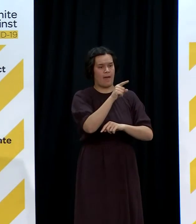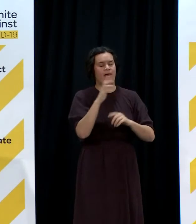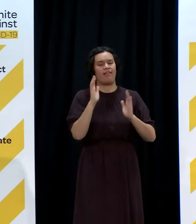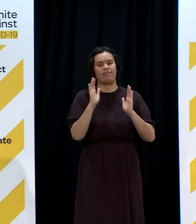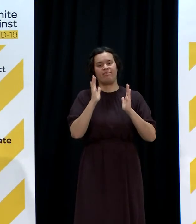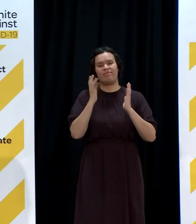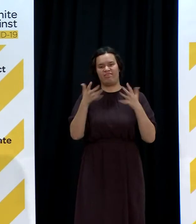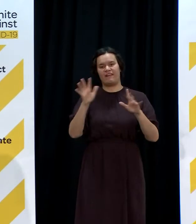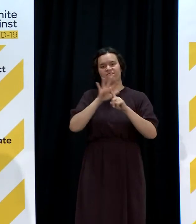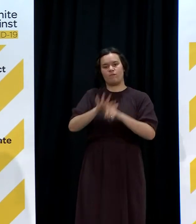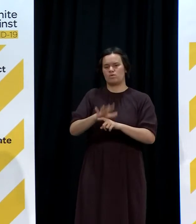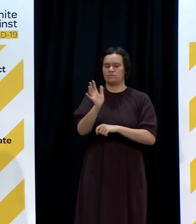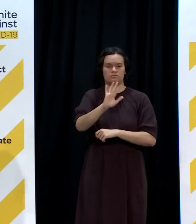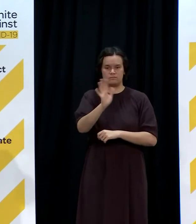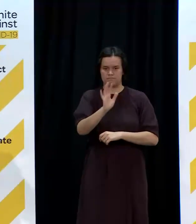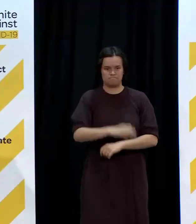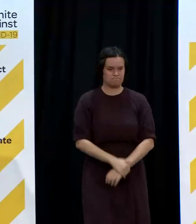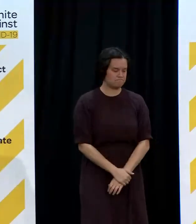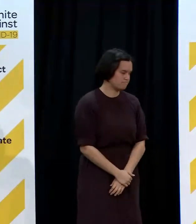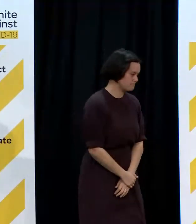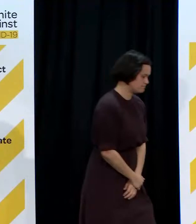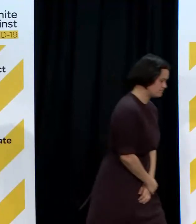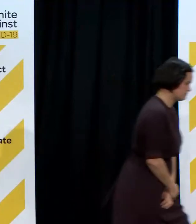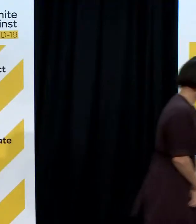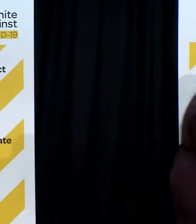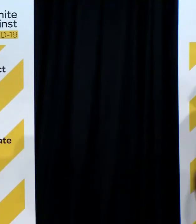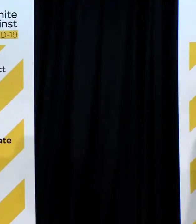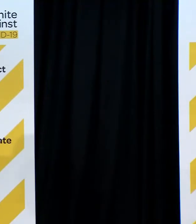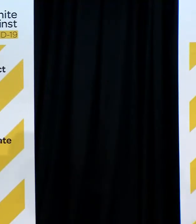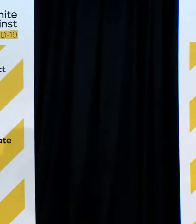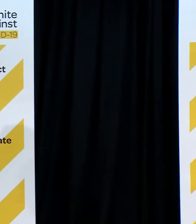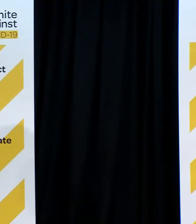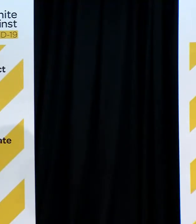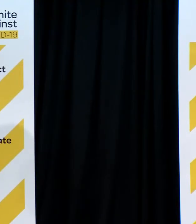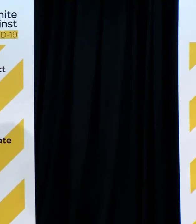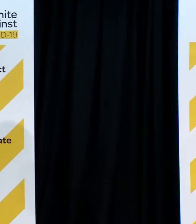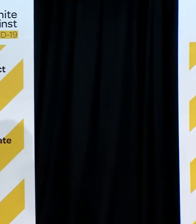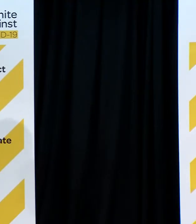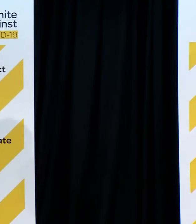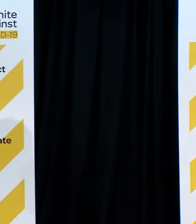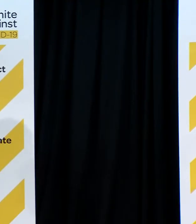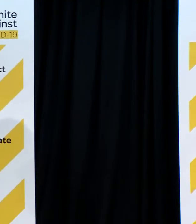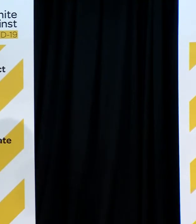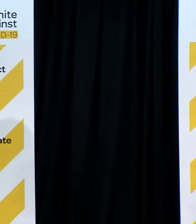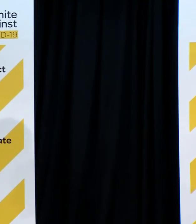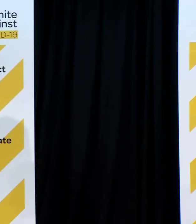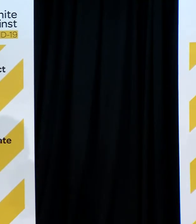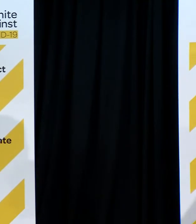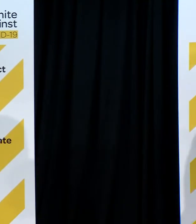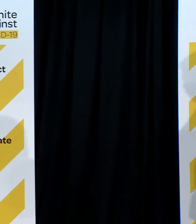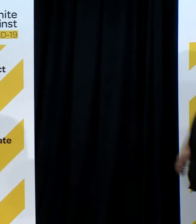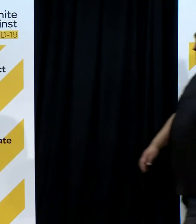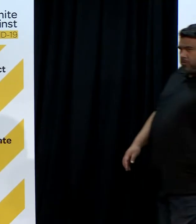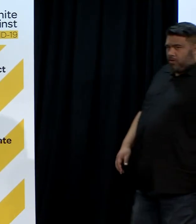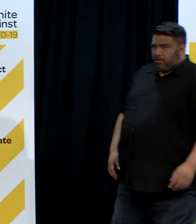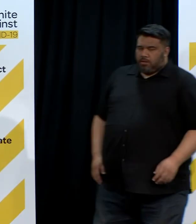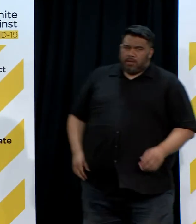I'll just come to Mikey and then across to Jim. There are reports of bad behaviour to retail staff who ask patrons